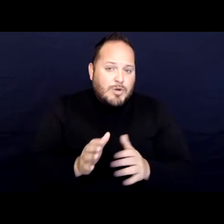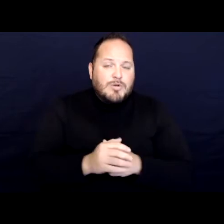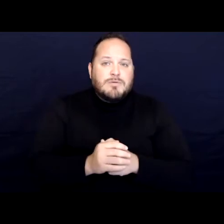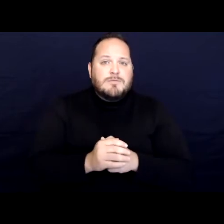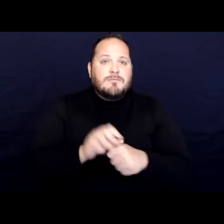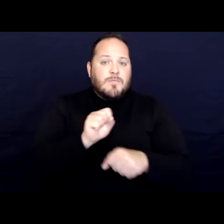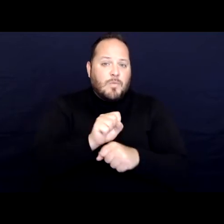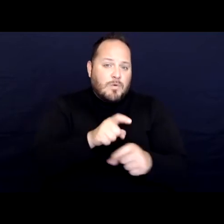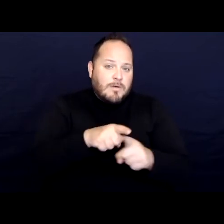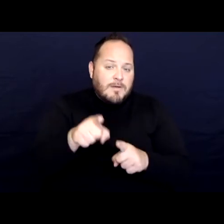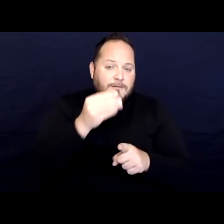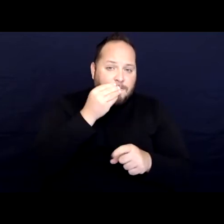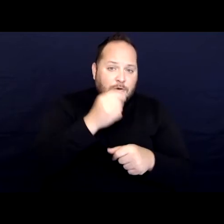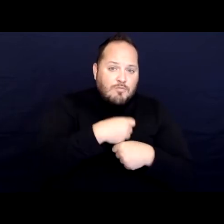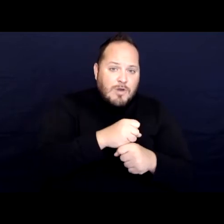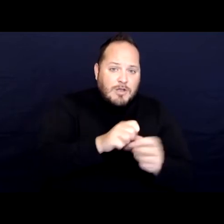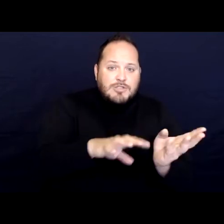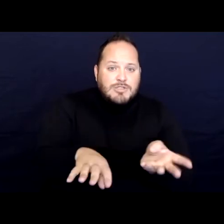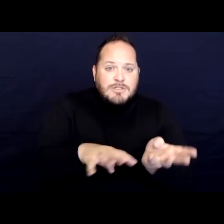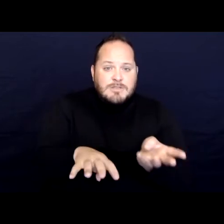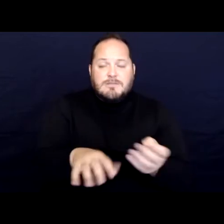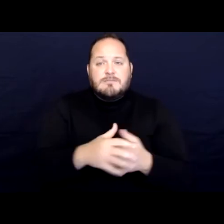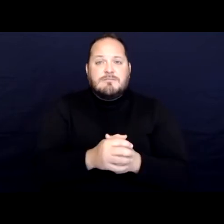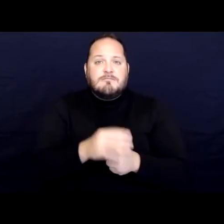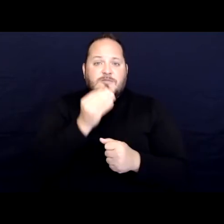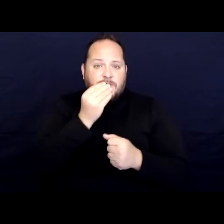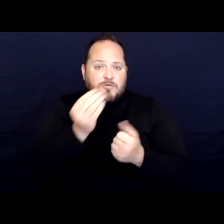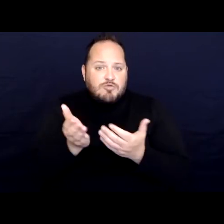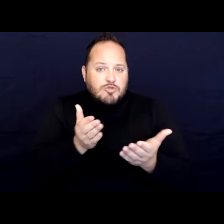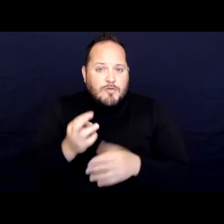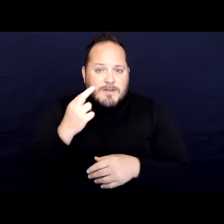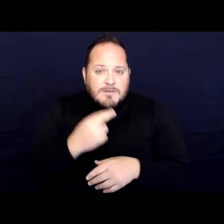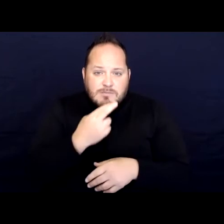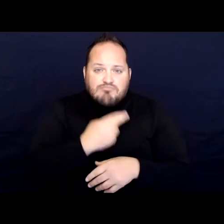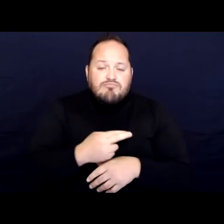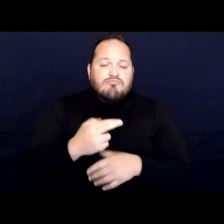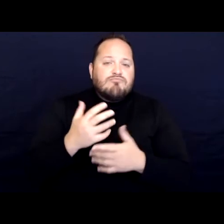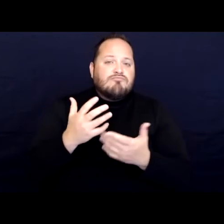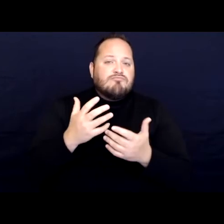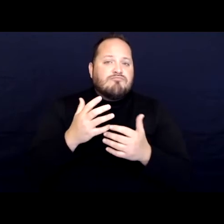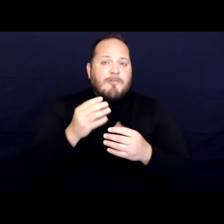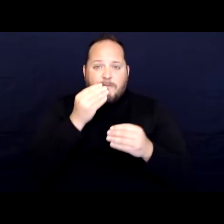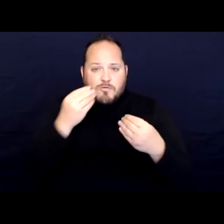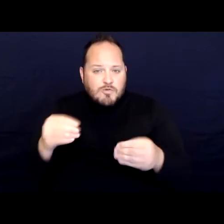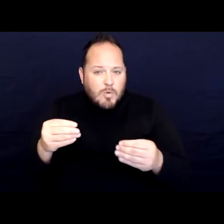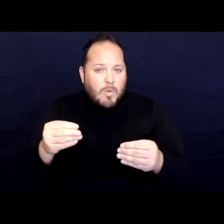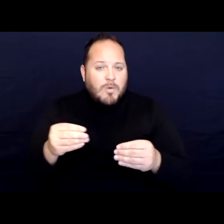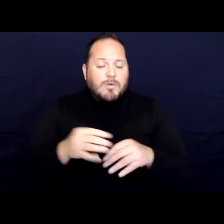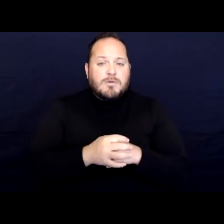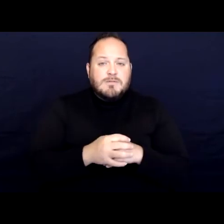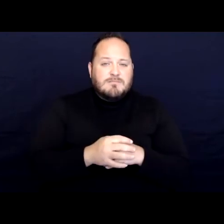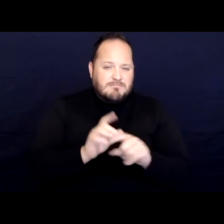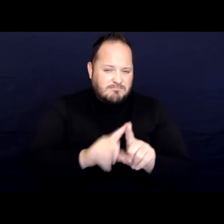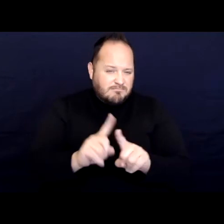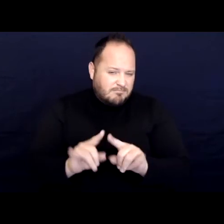food production and food service, and grocery stores and all